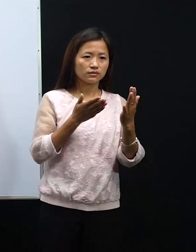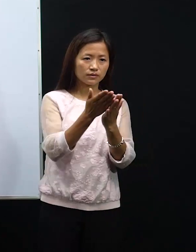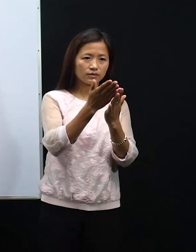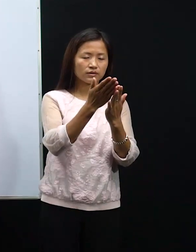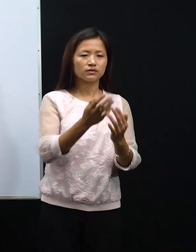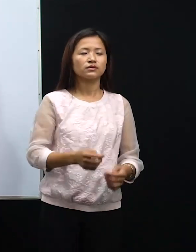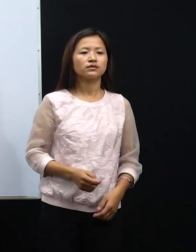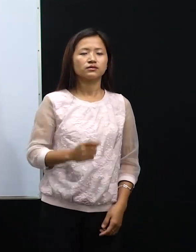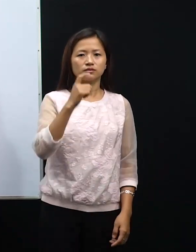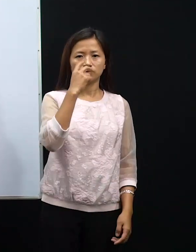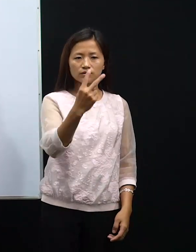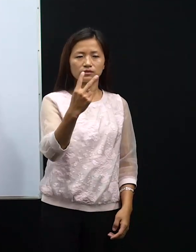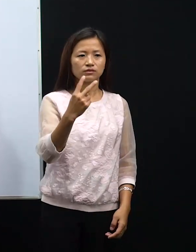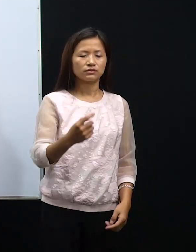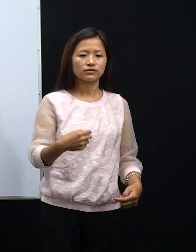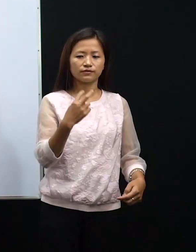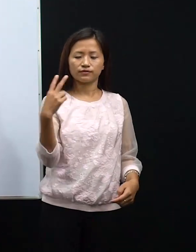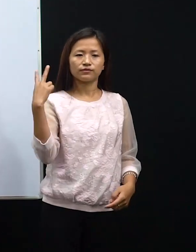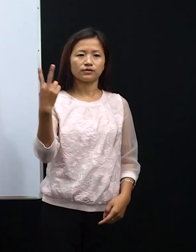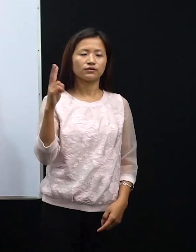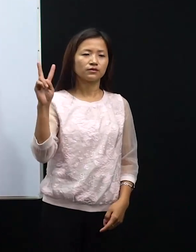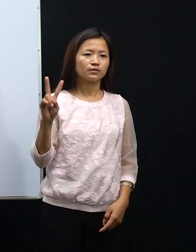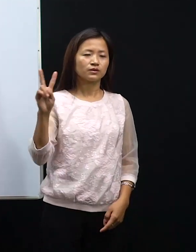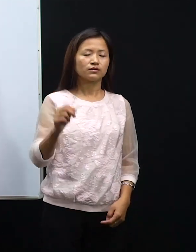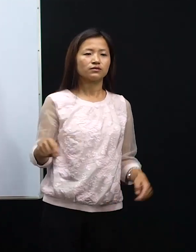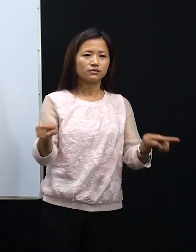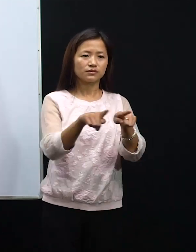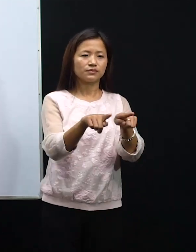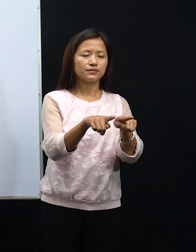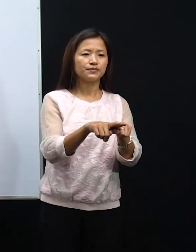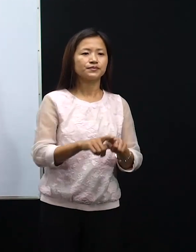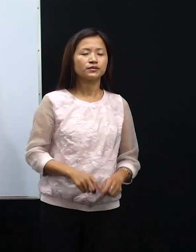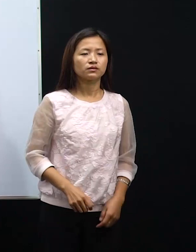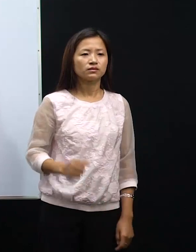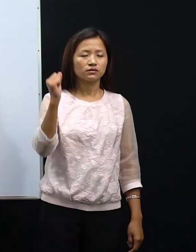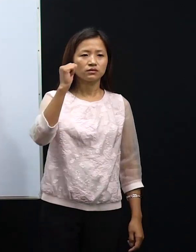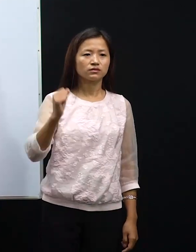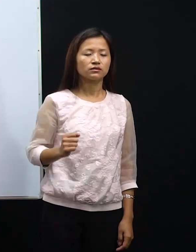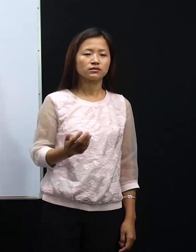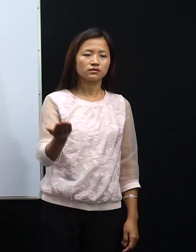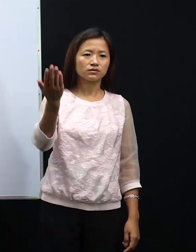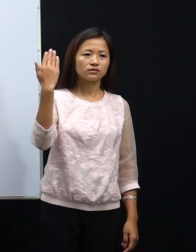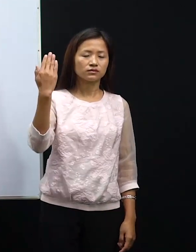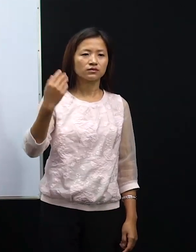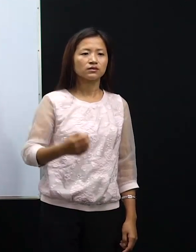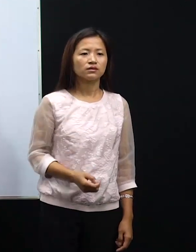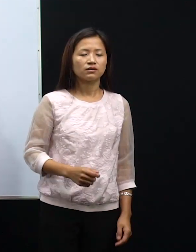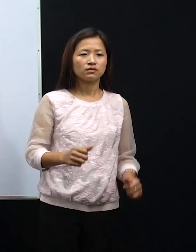First check if the variables are same. X, x, both of them are same. So since